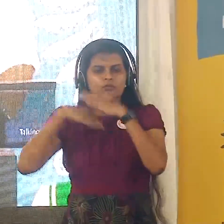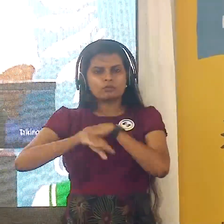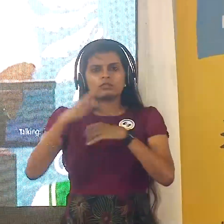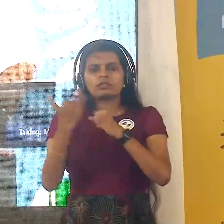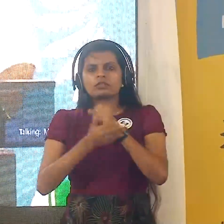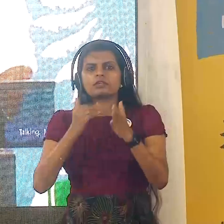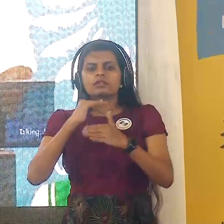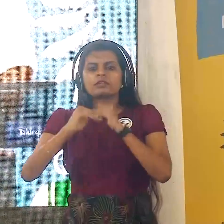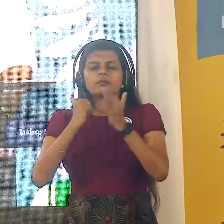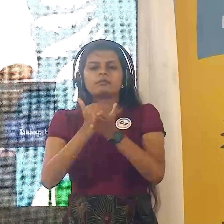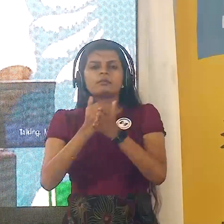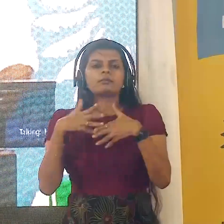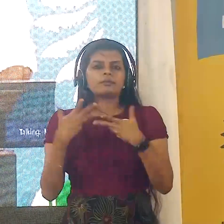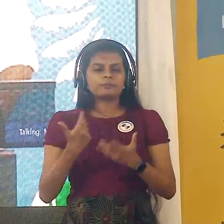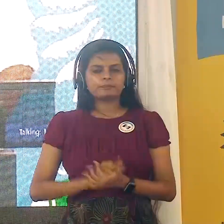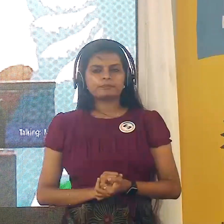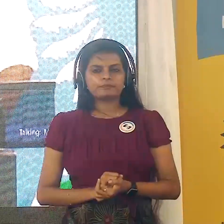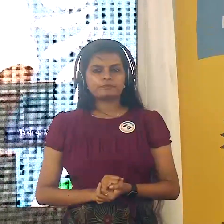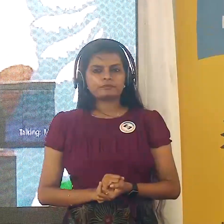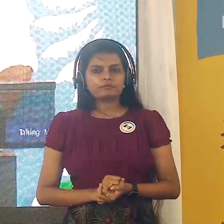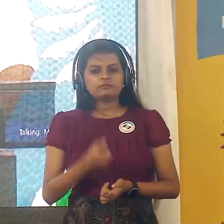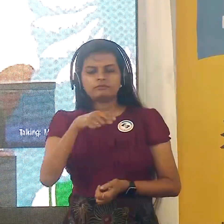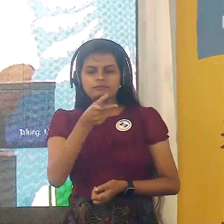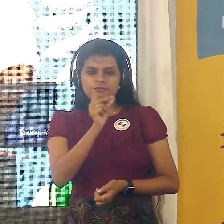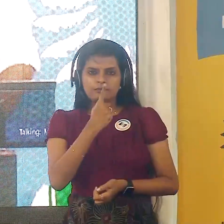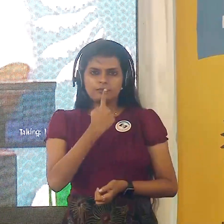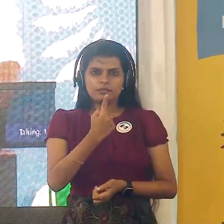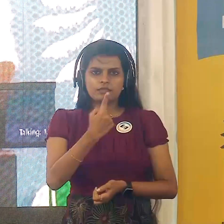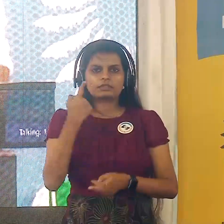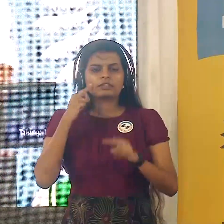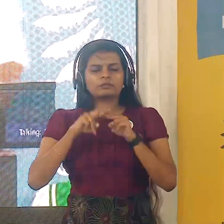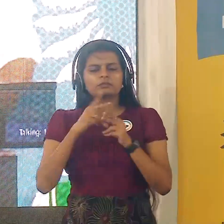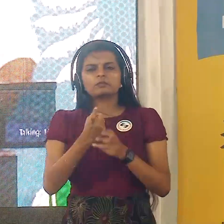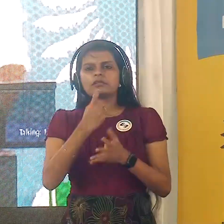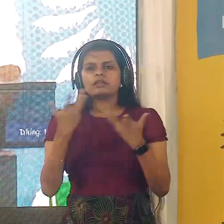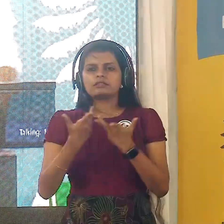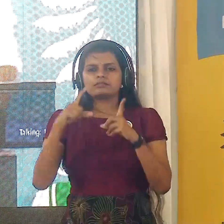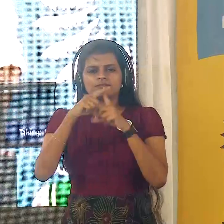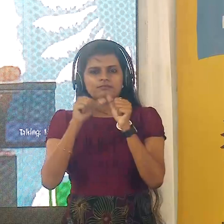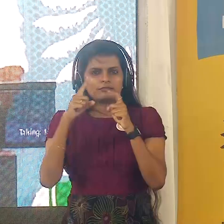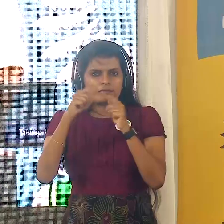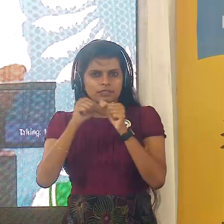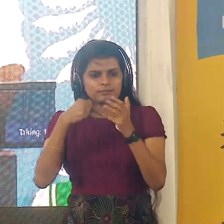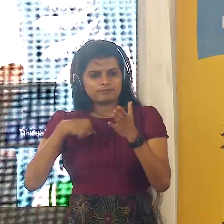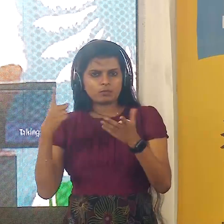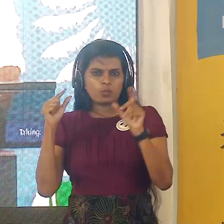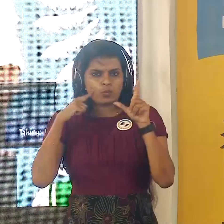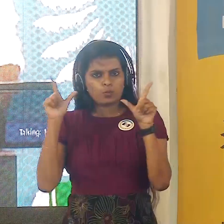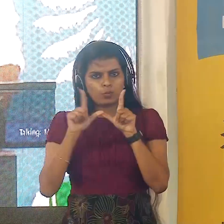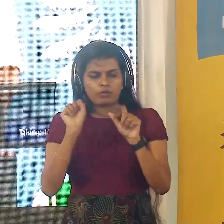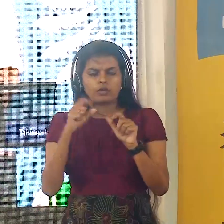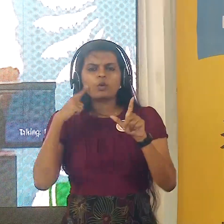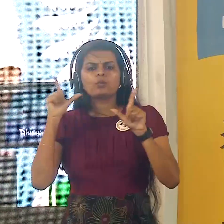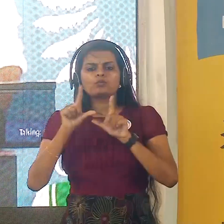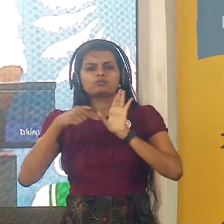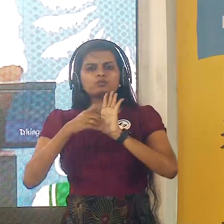is declining. Now here again, if you look at the data, I had the data but I didn't show